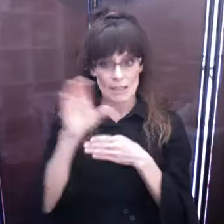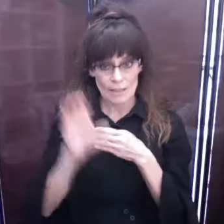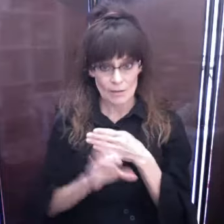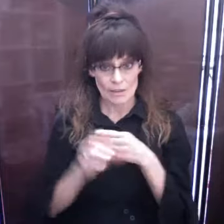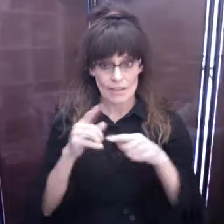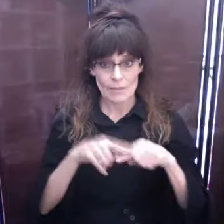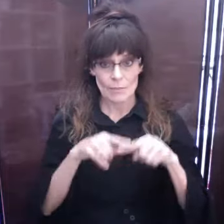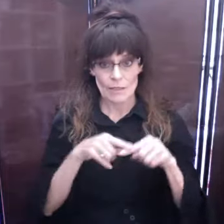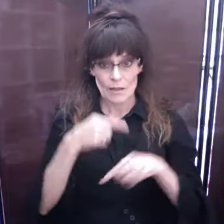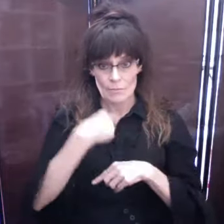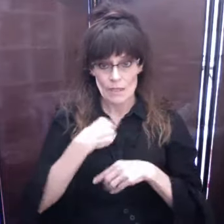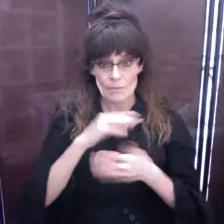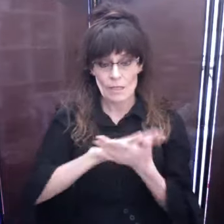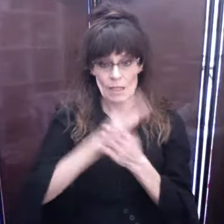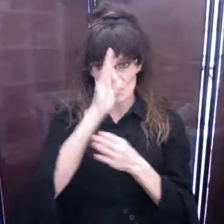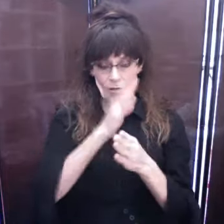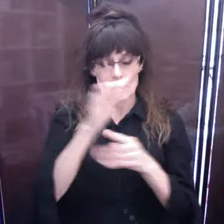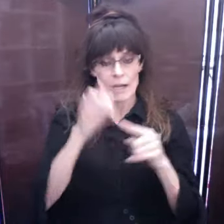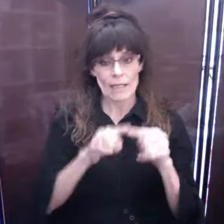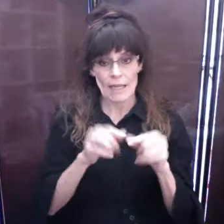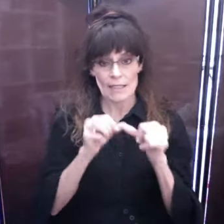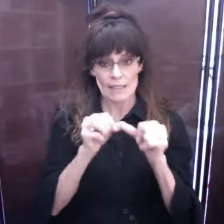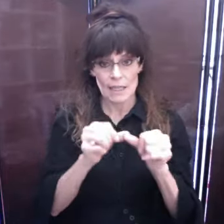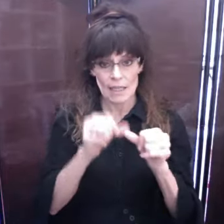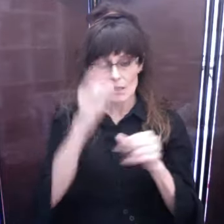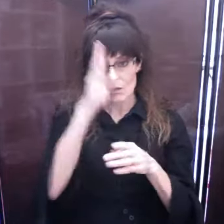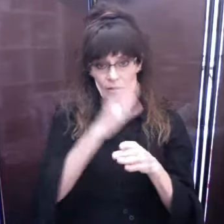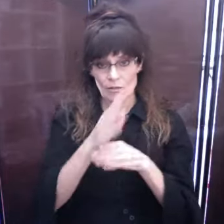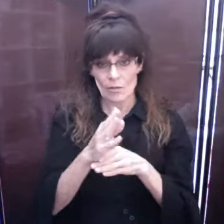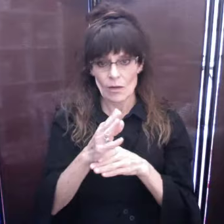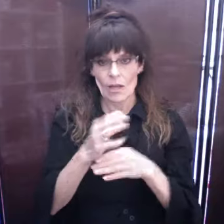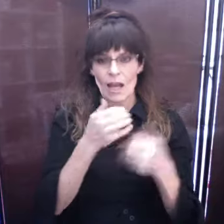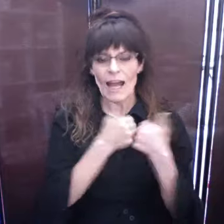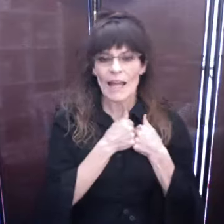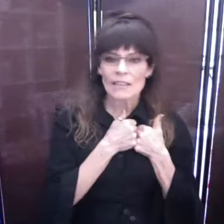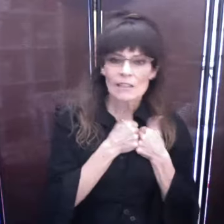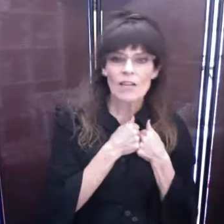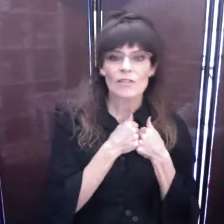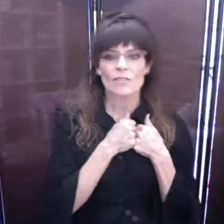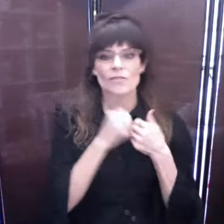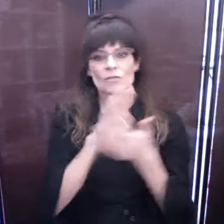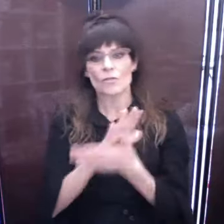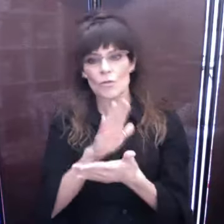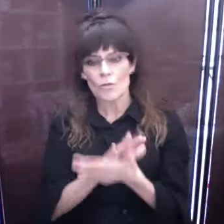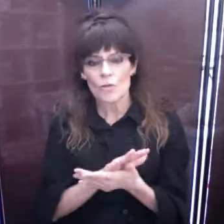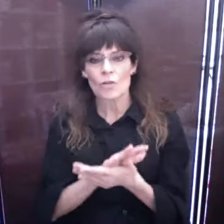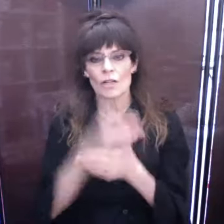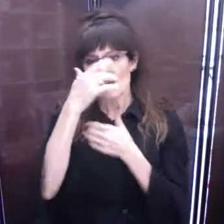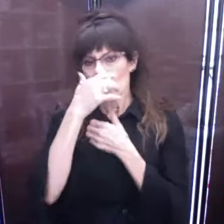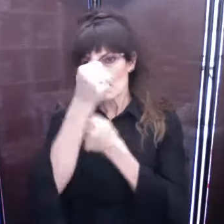me being sober. Couldn't do it. I had uh, love interests and school interests and things that all depended on, well, I would start